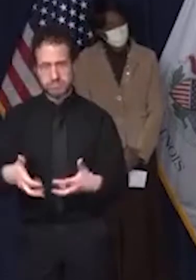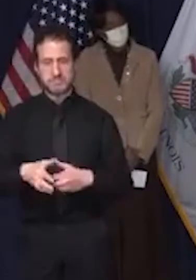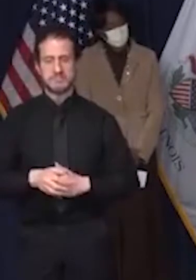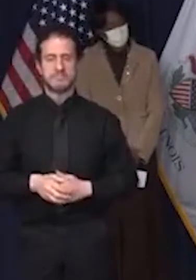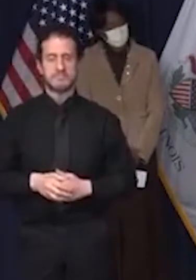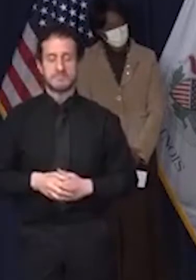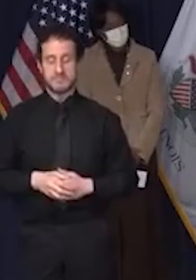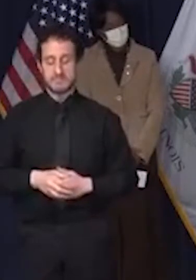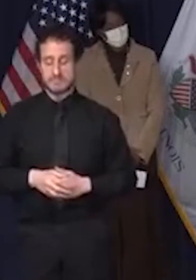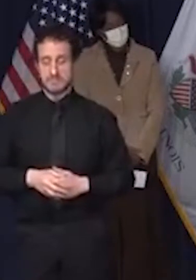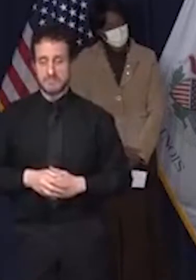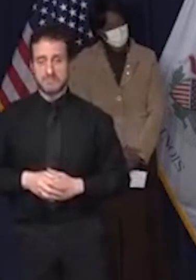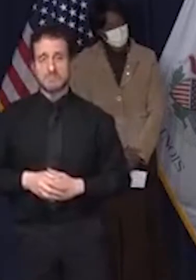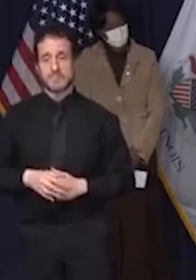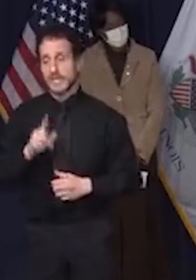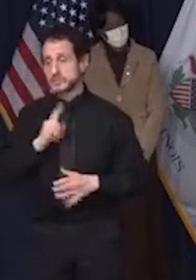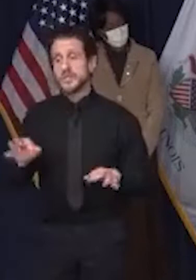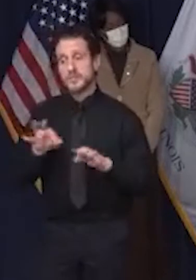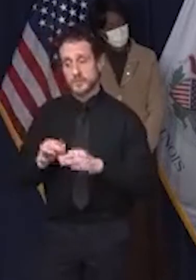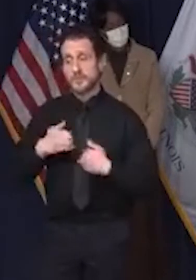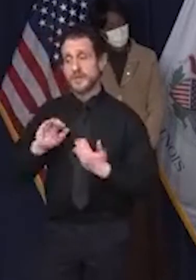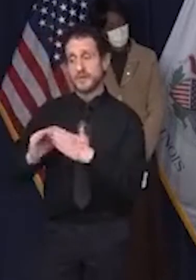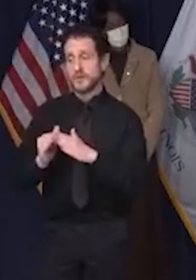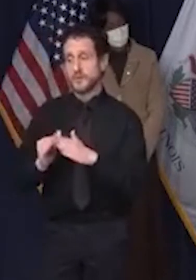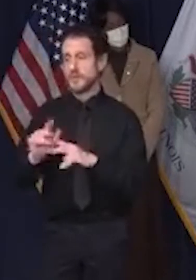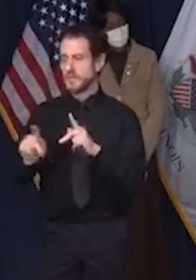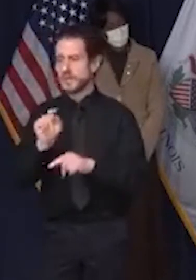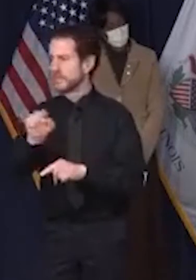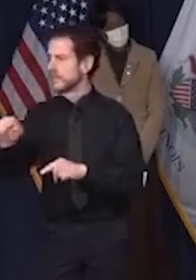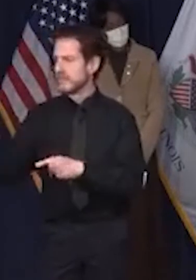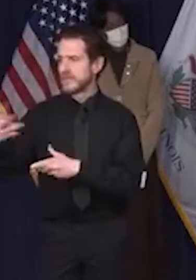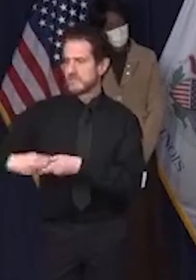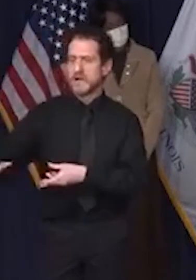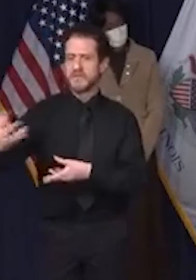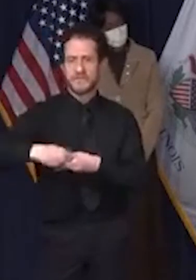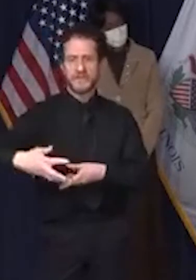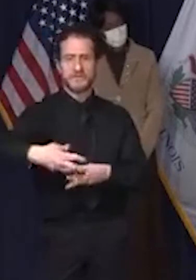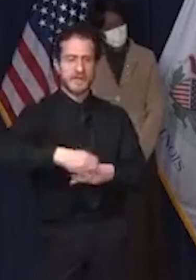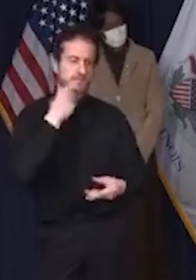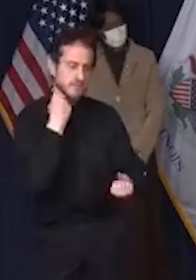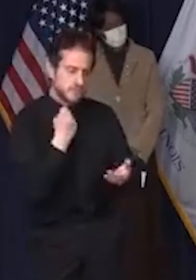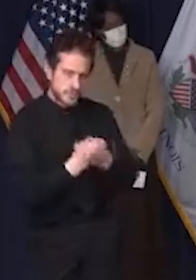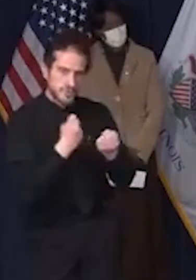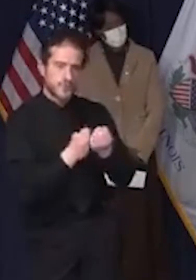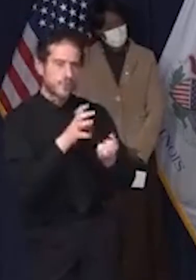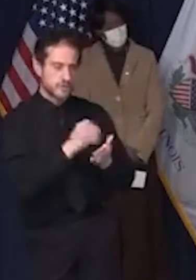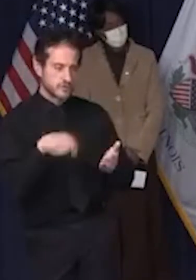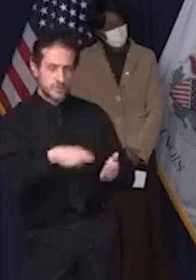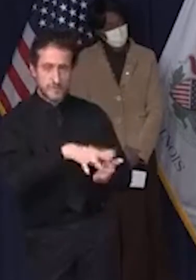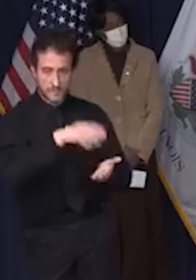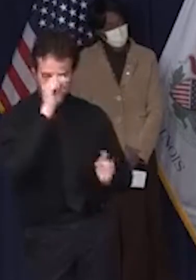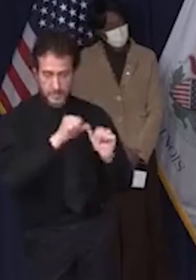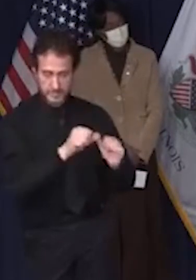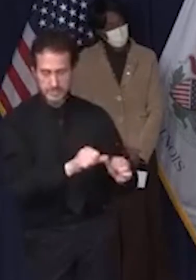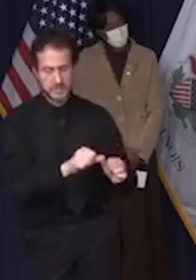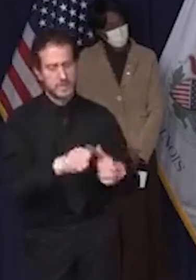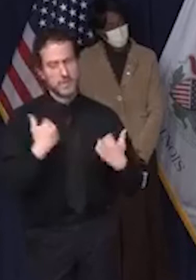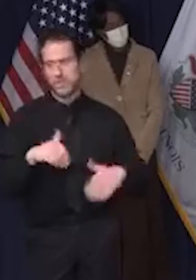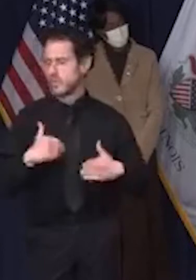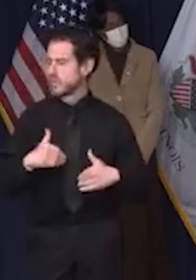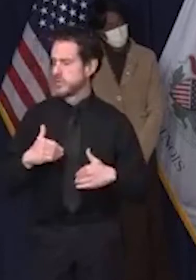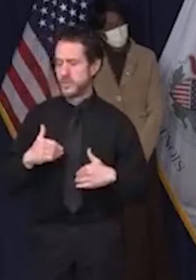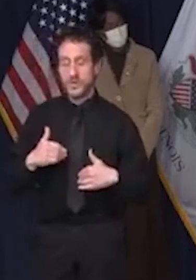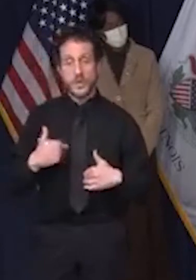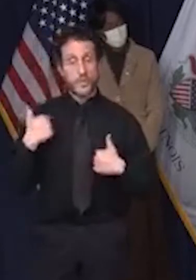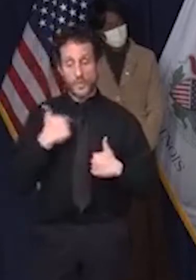the success of remote learning days in our district. I was absolutely blown away by the number of community members that participated